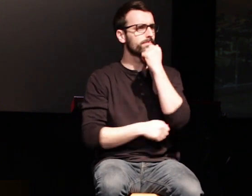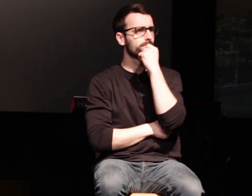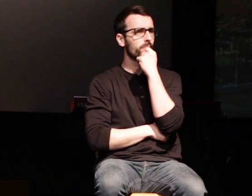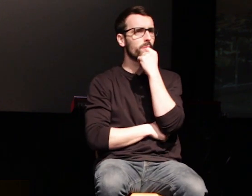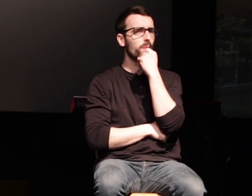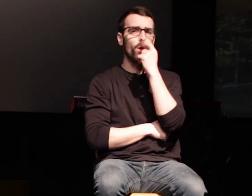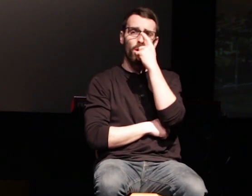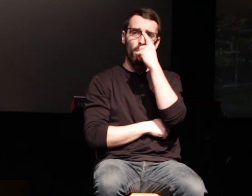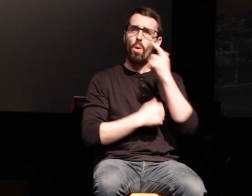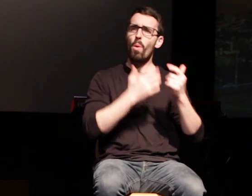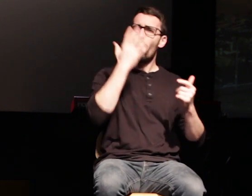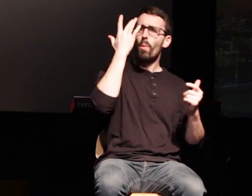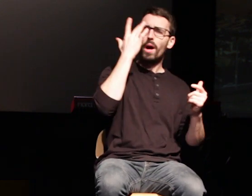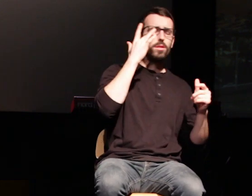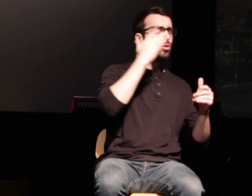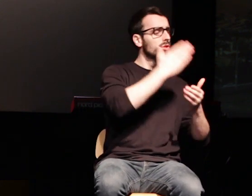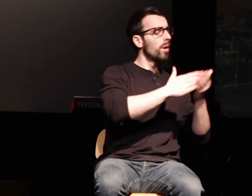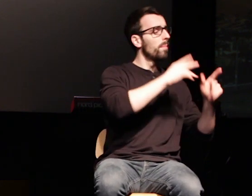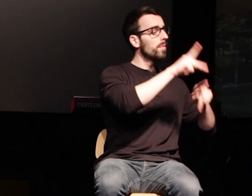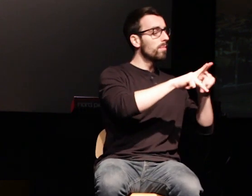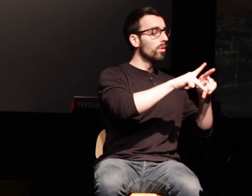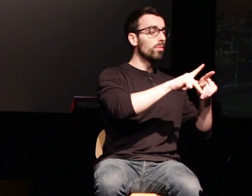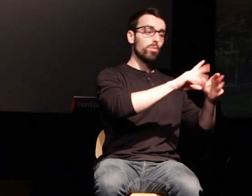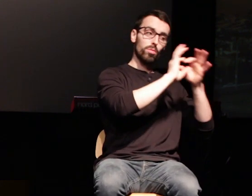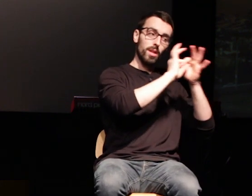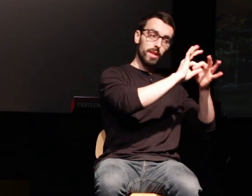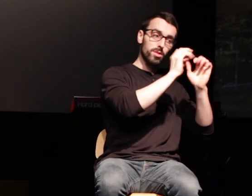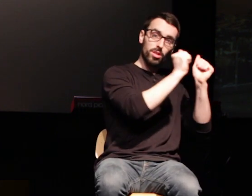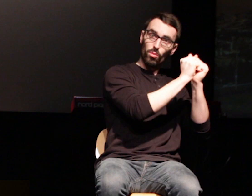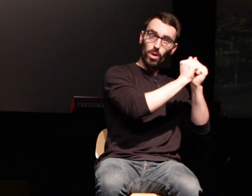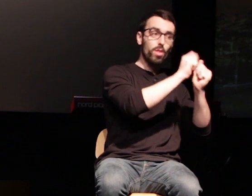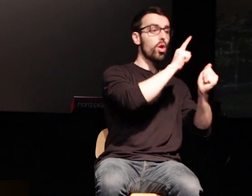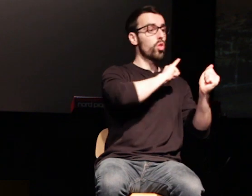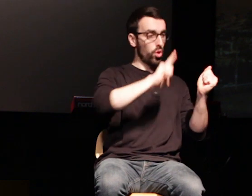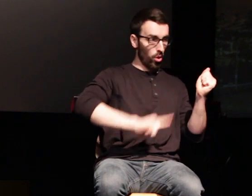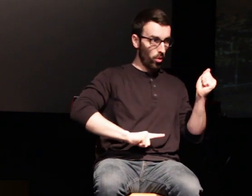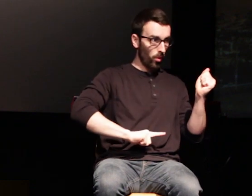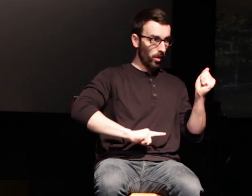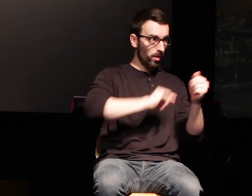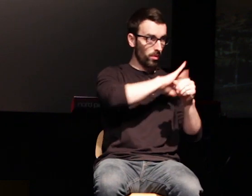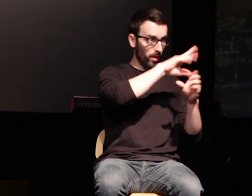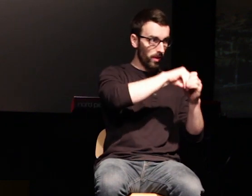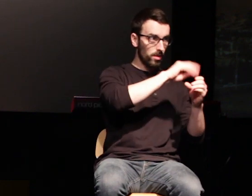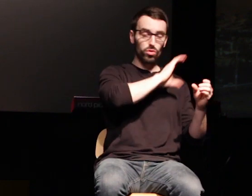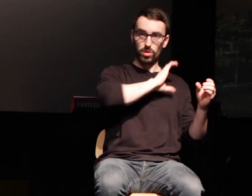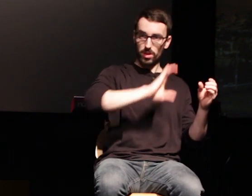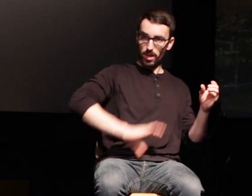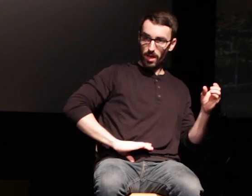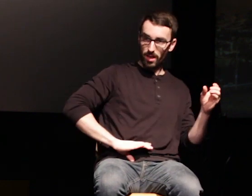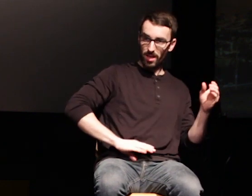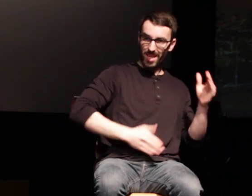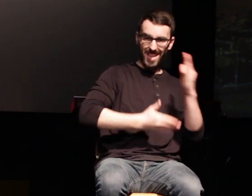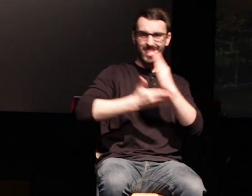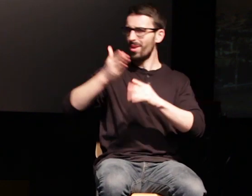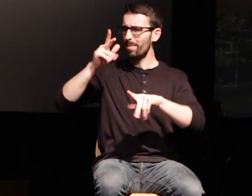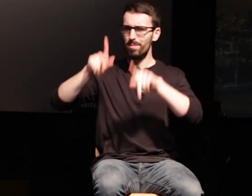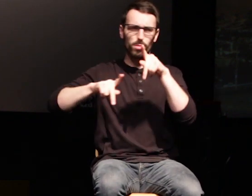Why do some people grow in their relationship with the Lord in Christianity and some people